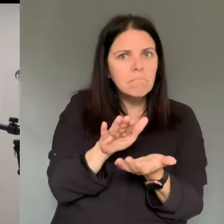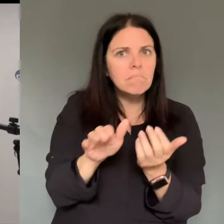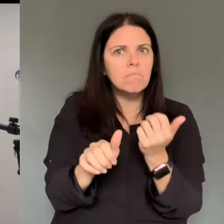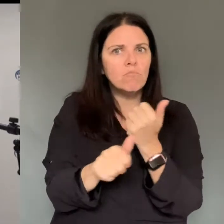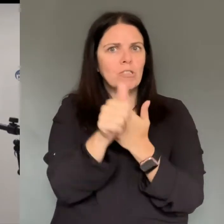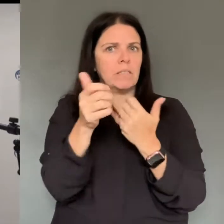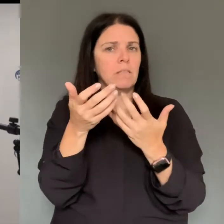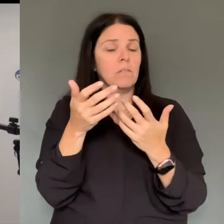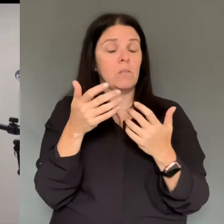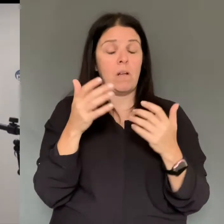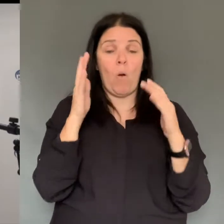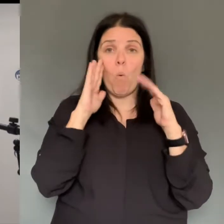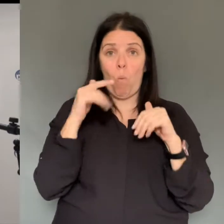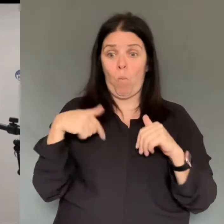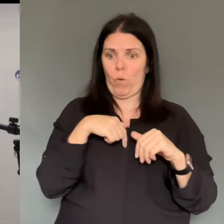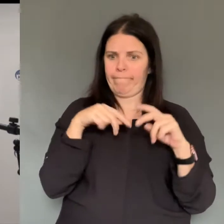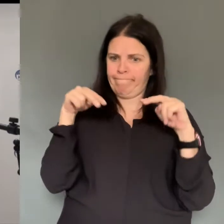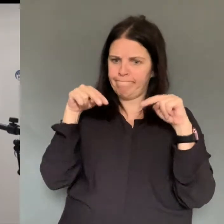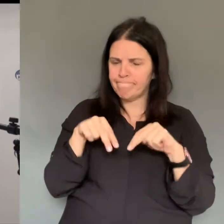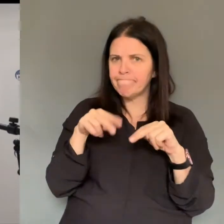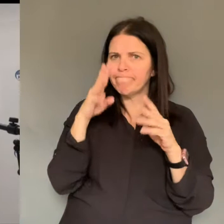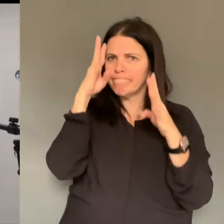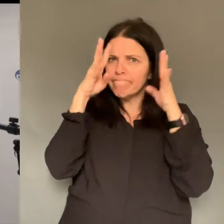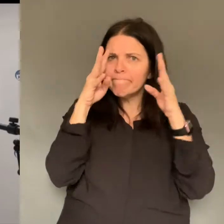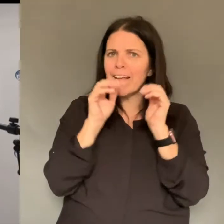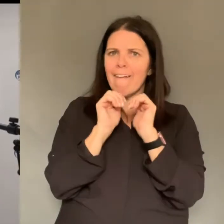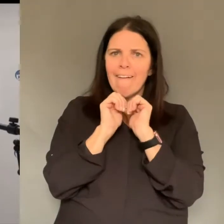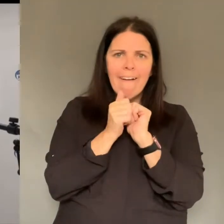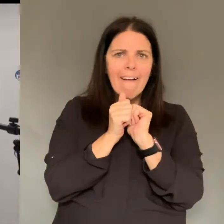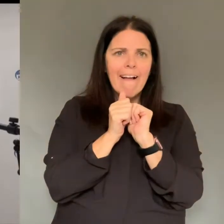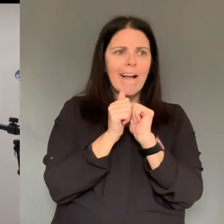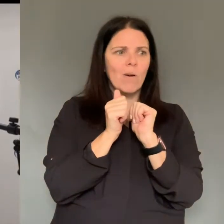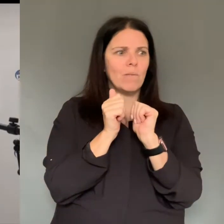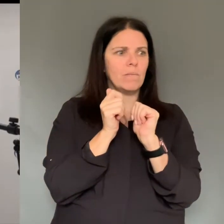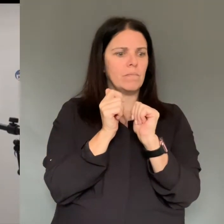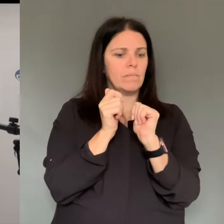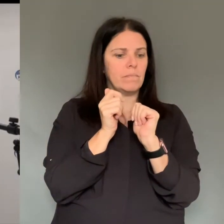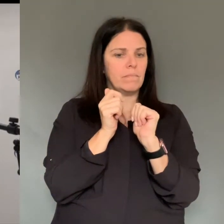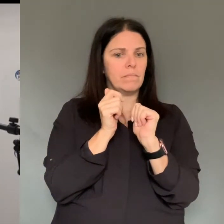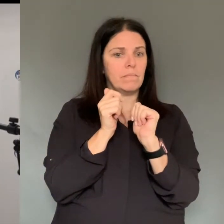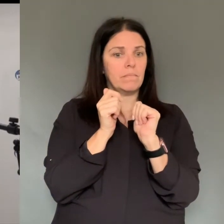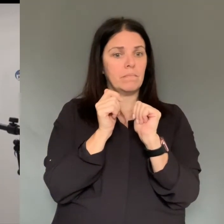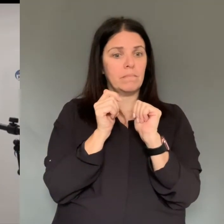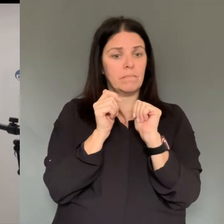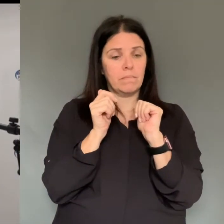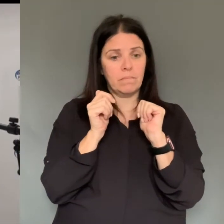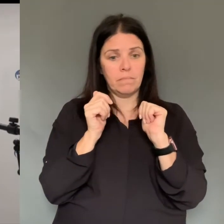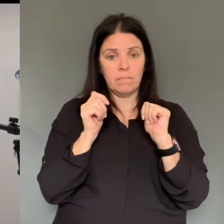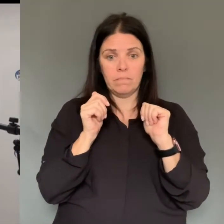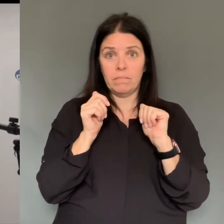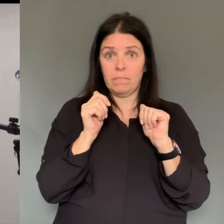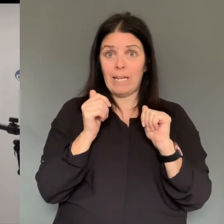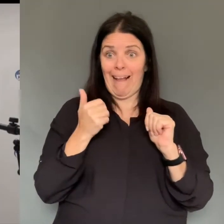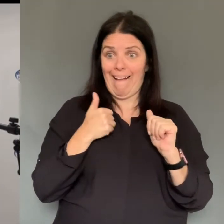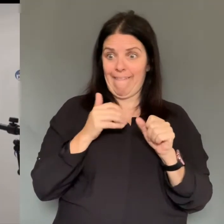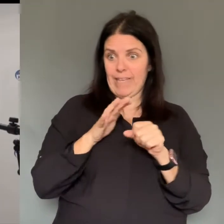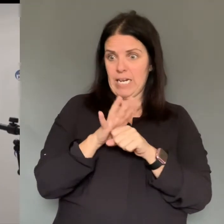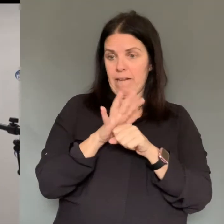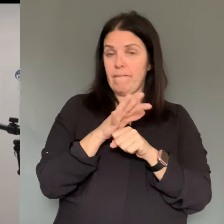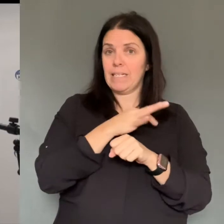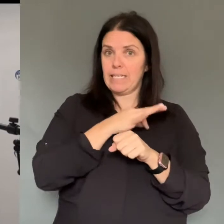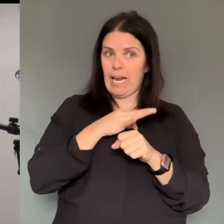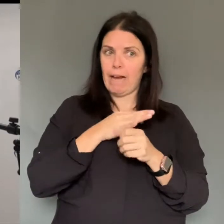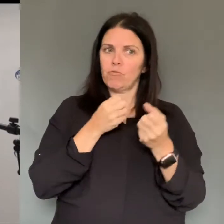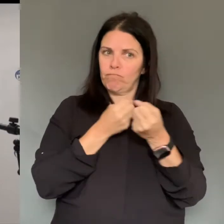these limitations as possible, but is it the government? Is it the employer? Who ultimately has to